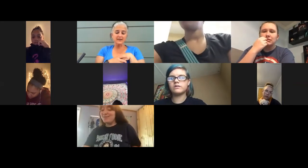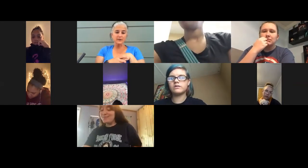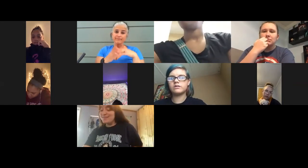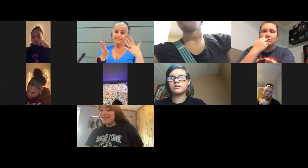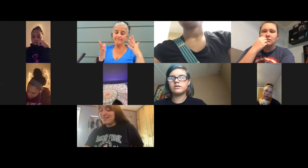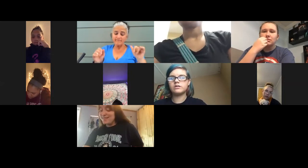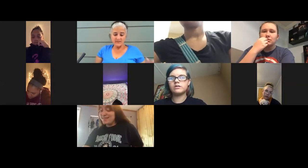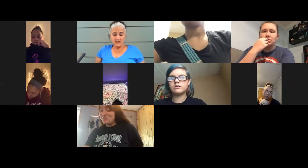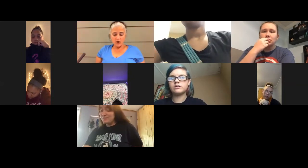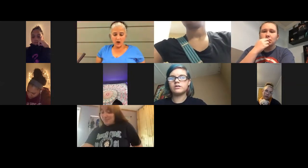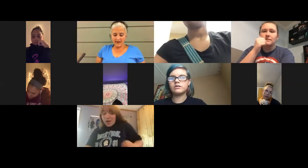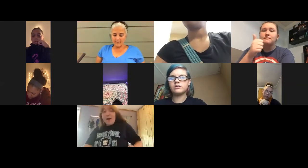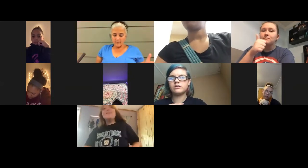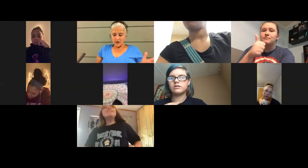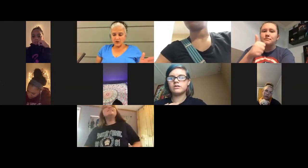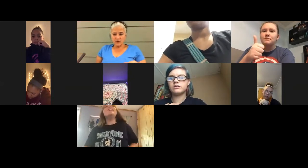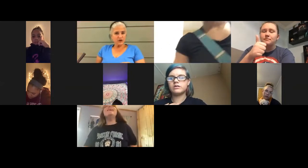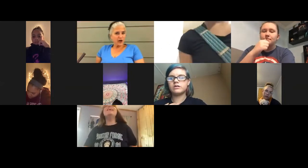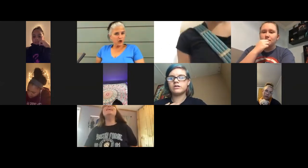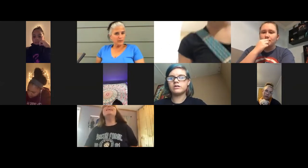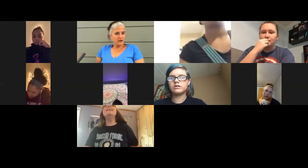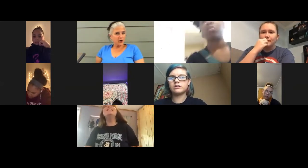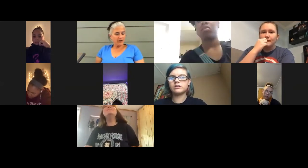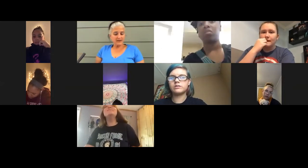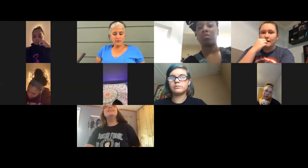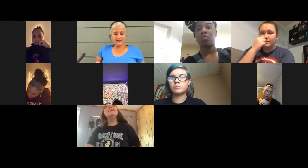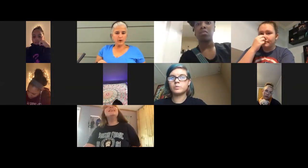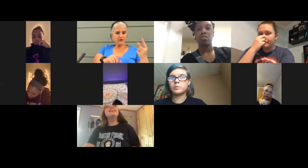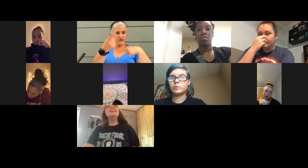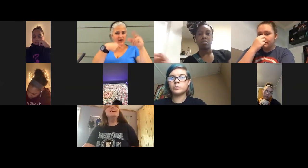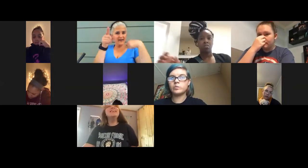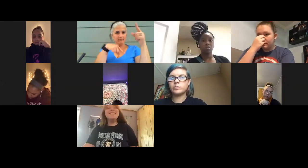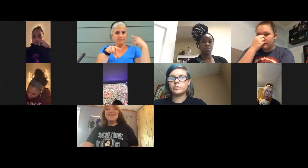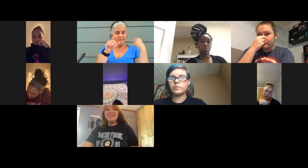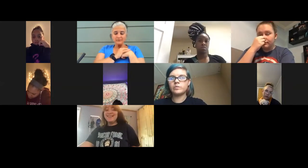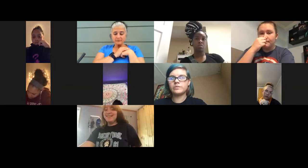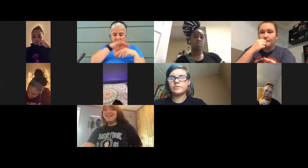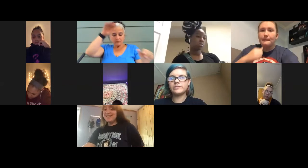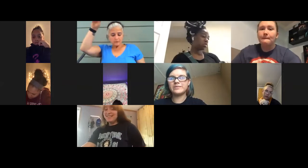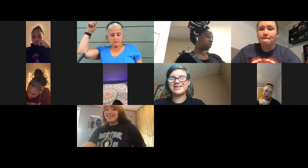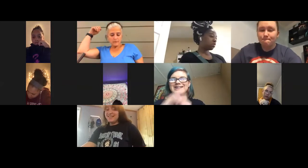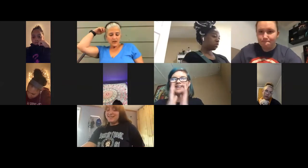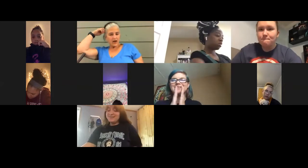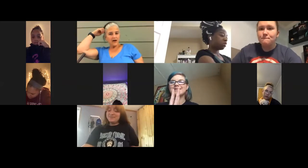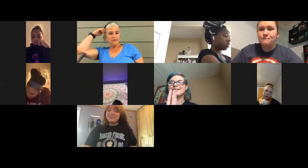locked out of the system. Okay, so I'm just going to call out some random words for signing.